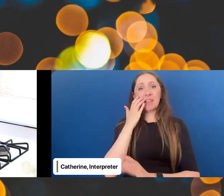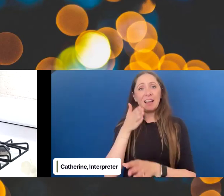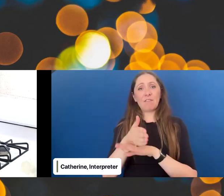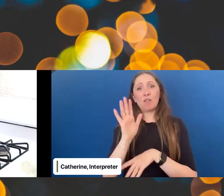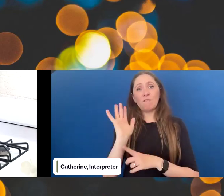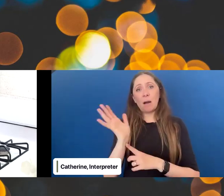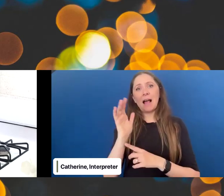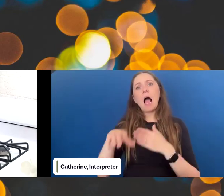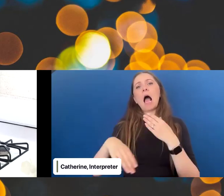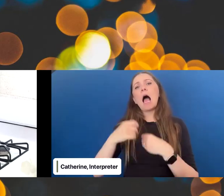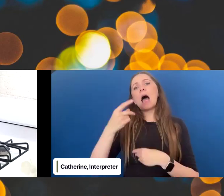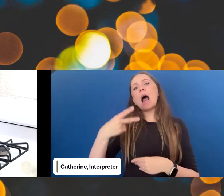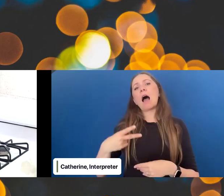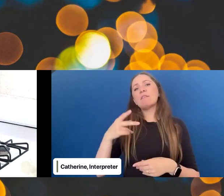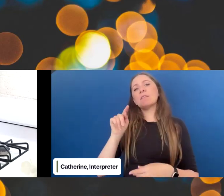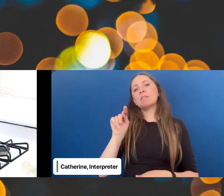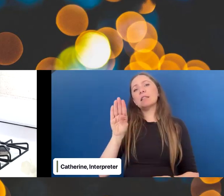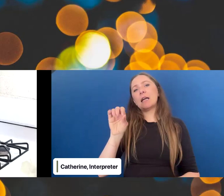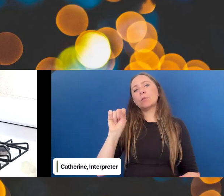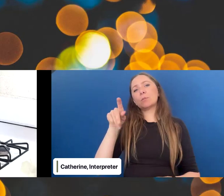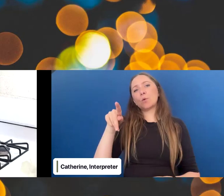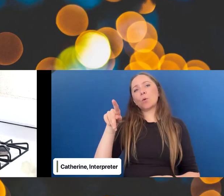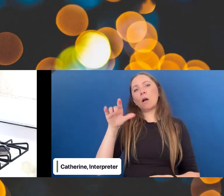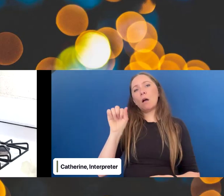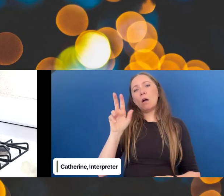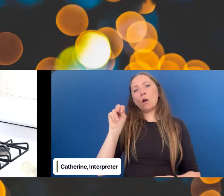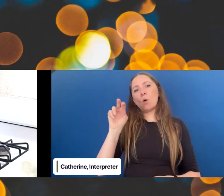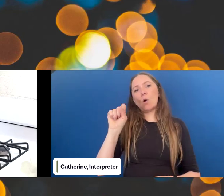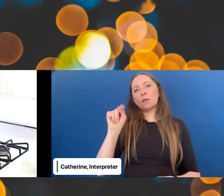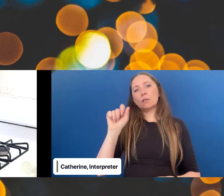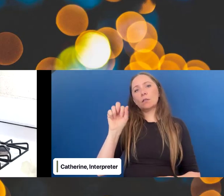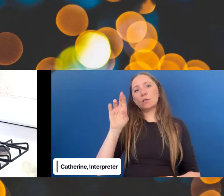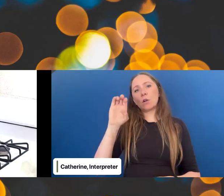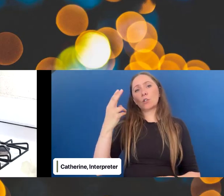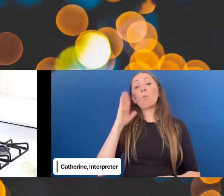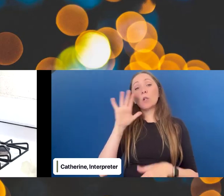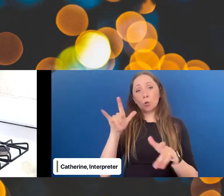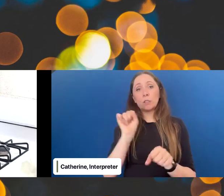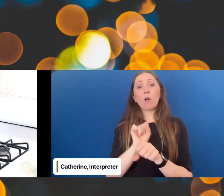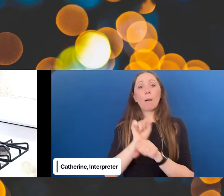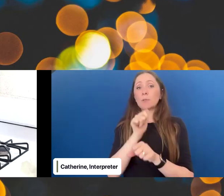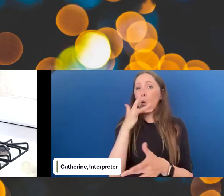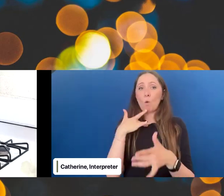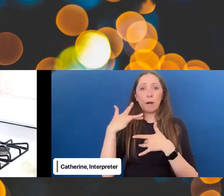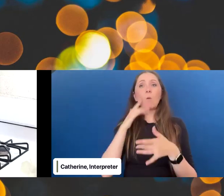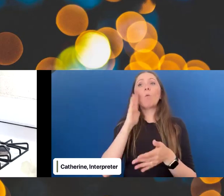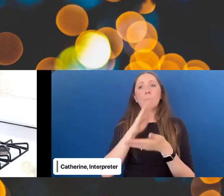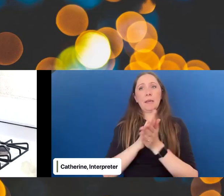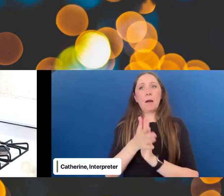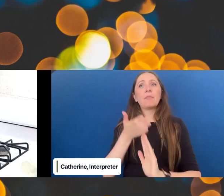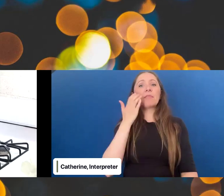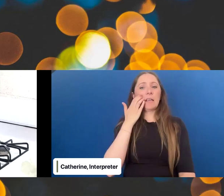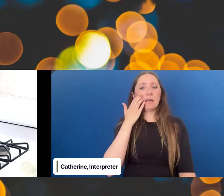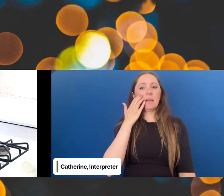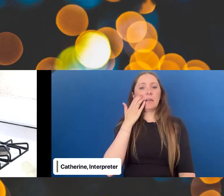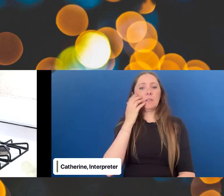another half tablespoon of cornstarch and just keep whisking. The cornstarch will do its job, trust me. And it'll thicken up. So let's just keep